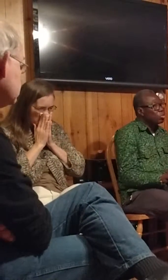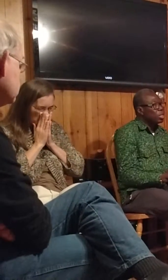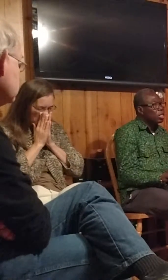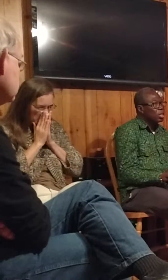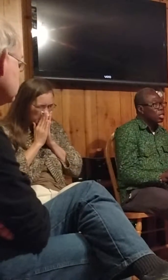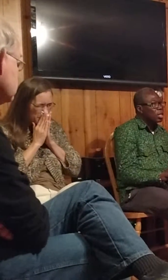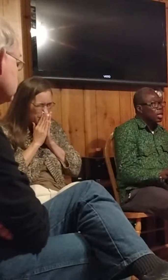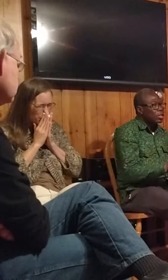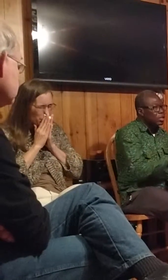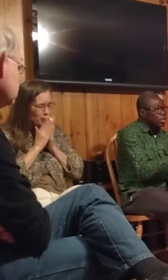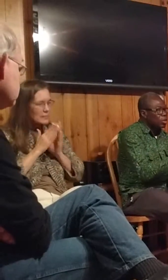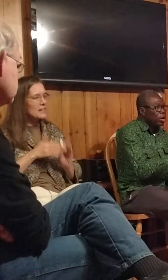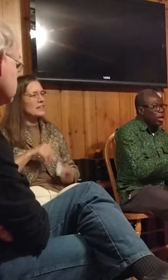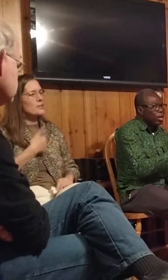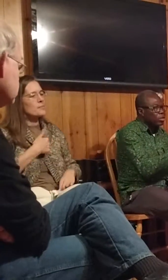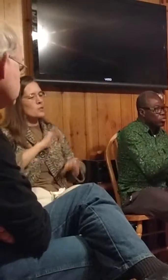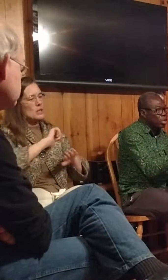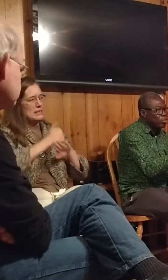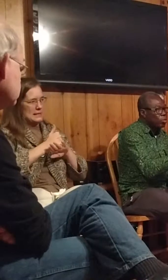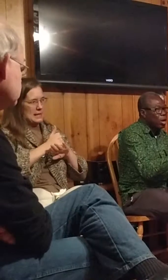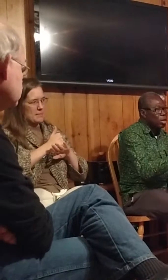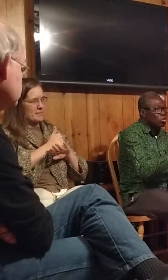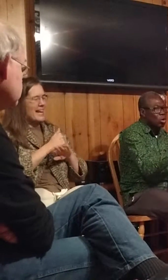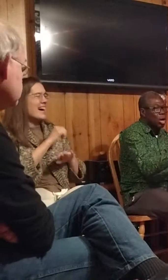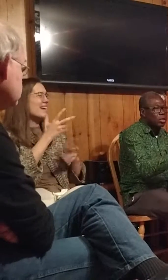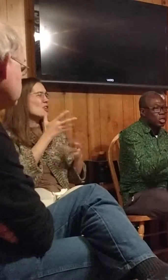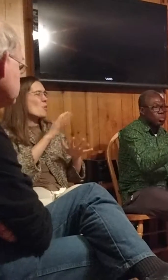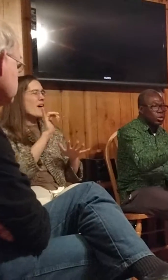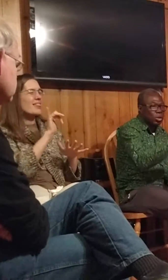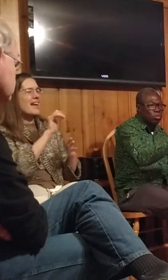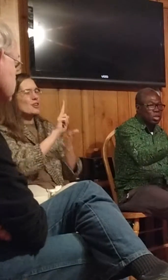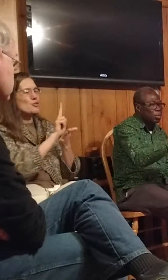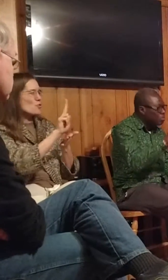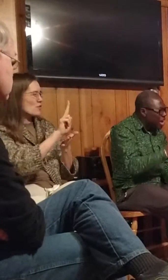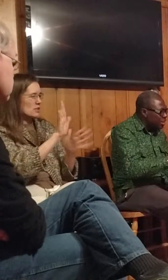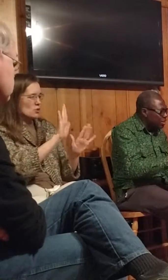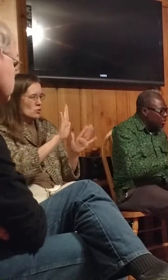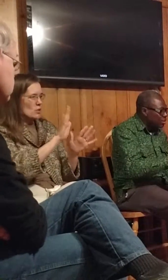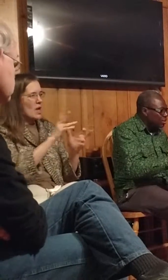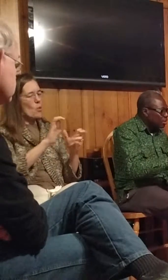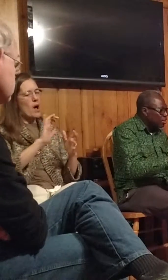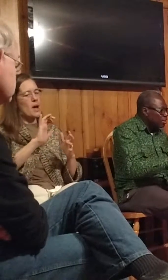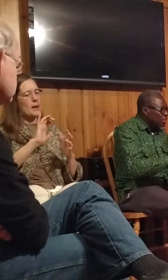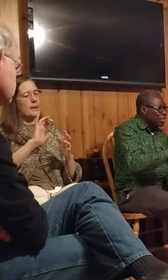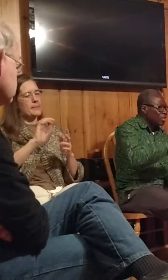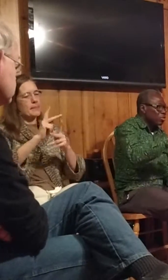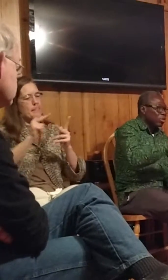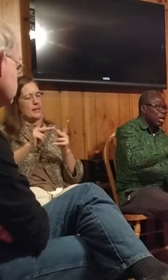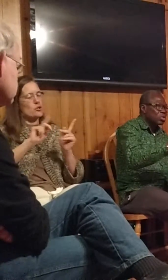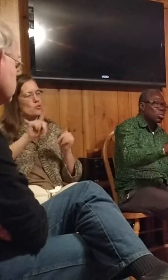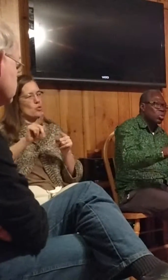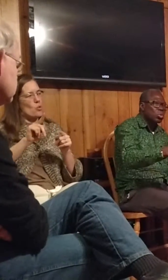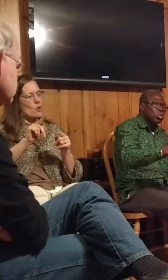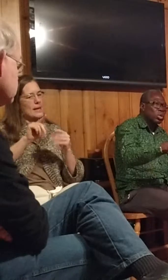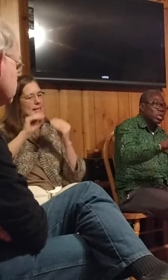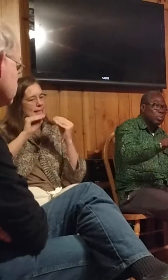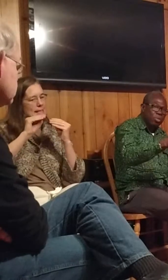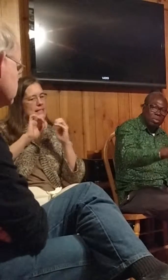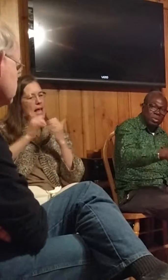want it to be a center where I can train people how to go out and speak to the Muslim mind with regards